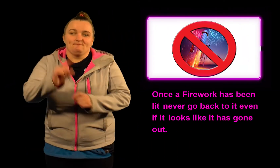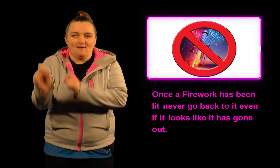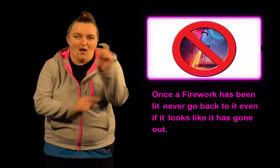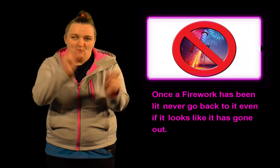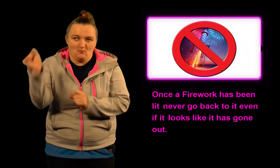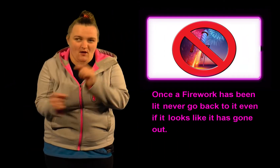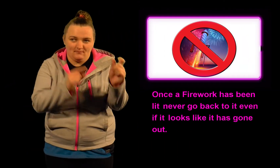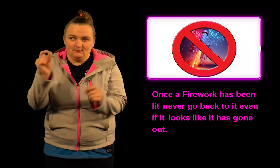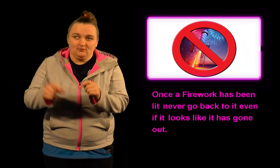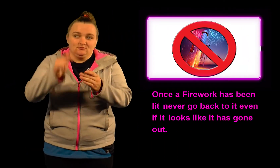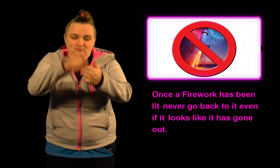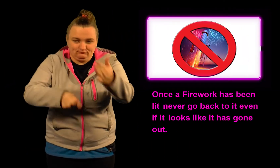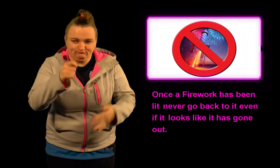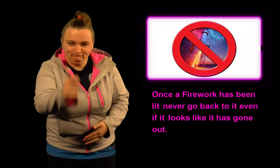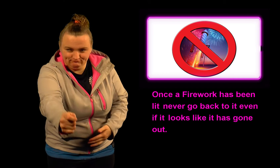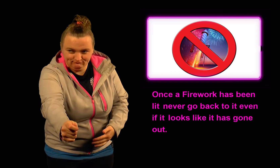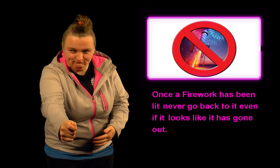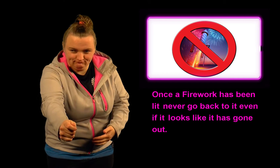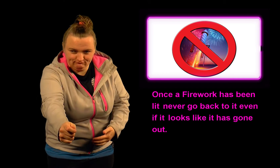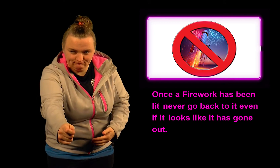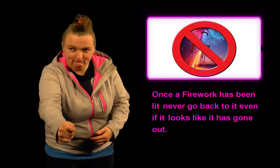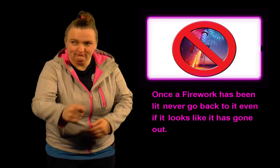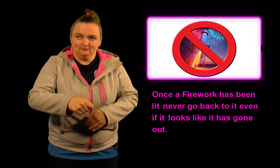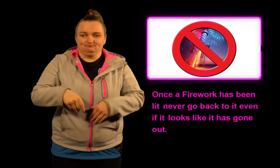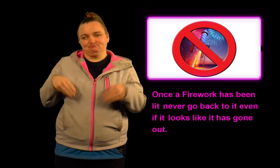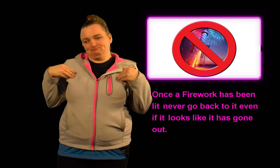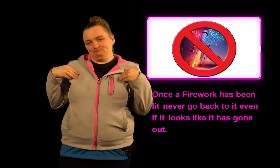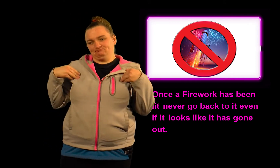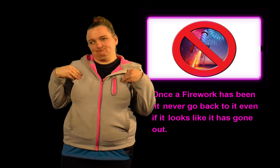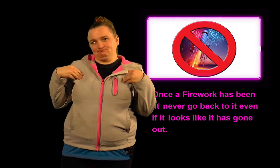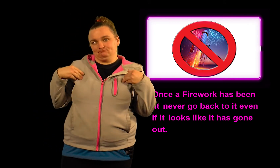Once a firework has been lit, never go back to it even if it looks like it has gone out.